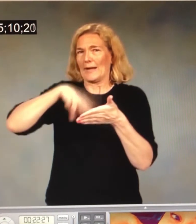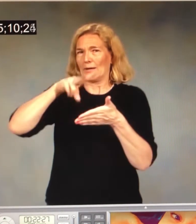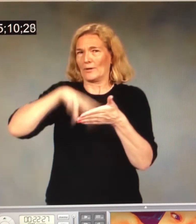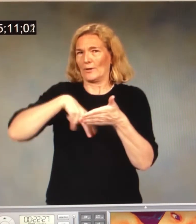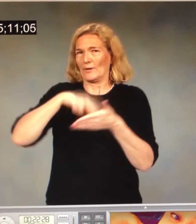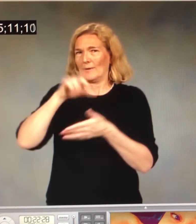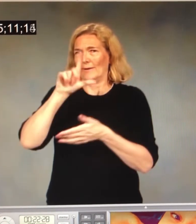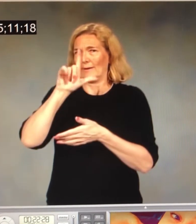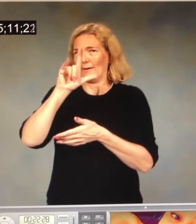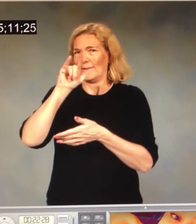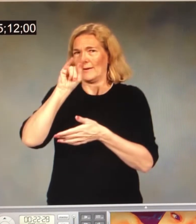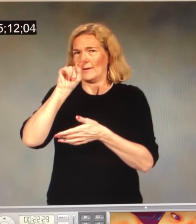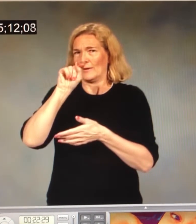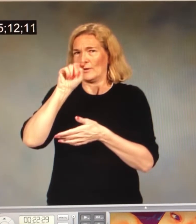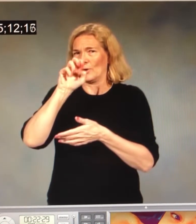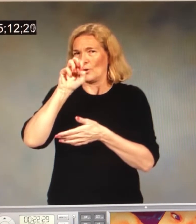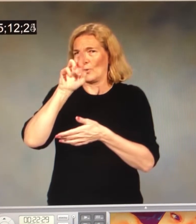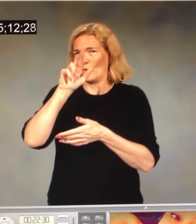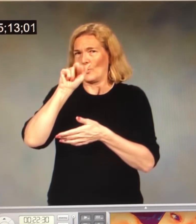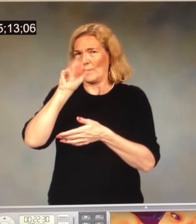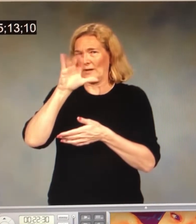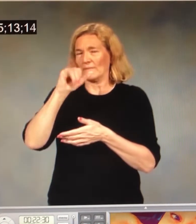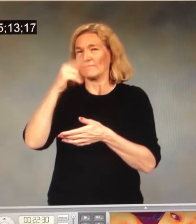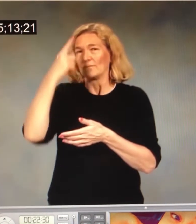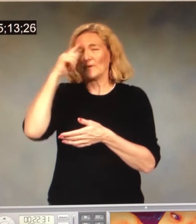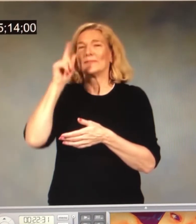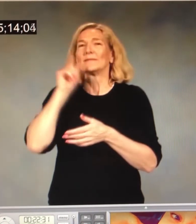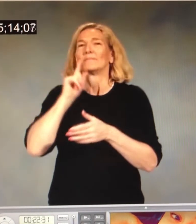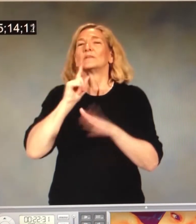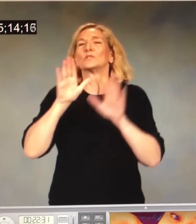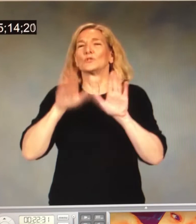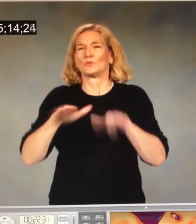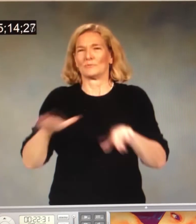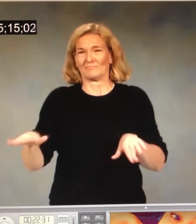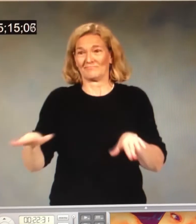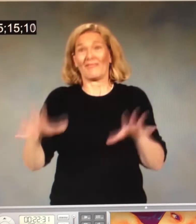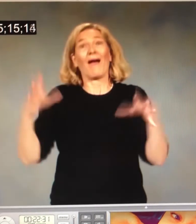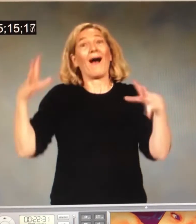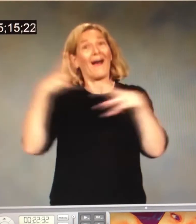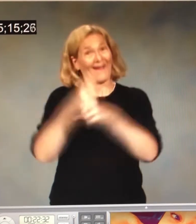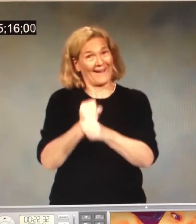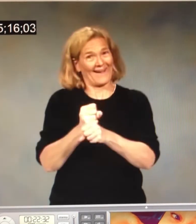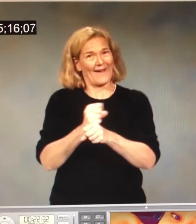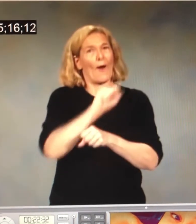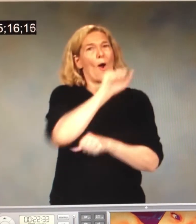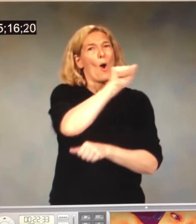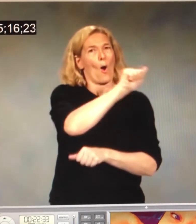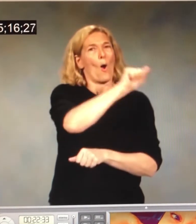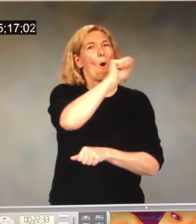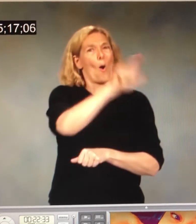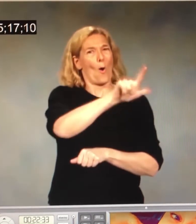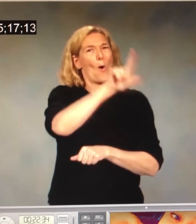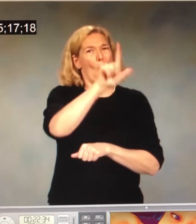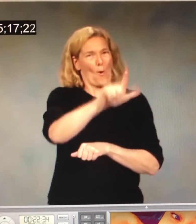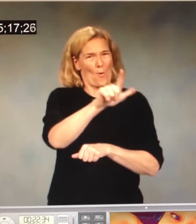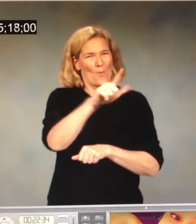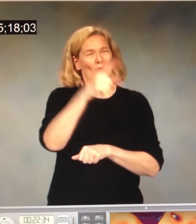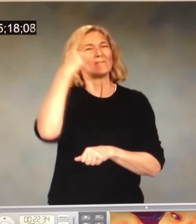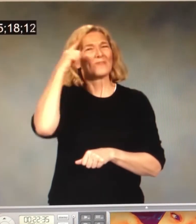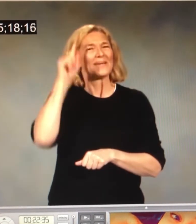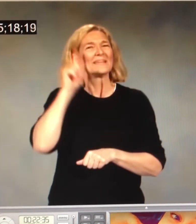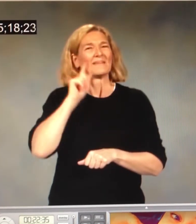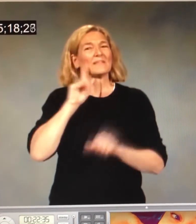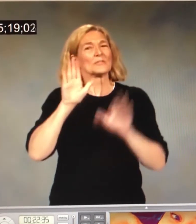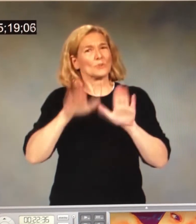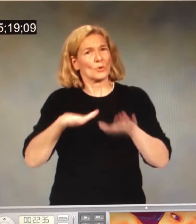Language and Literacy. So for deaf children. So altogether, it's called